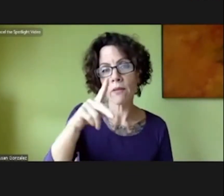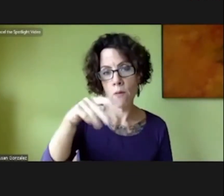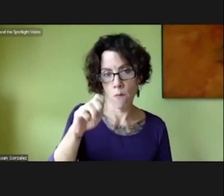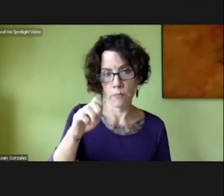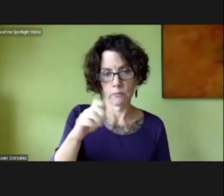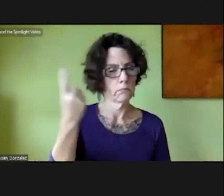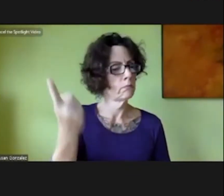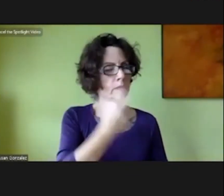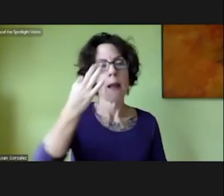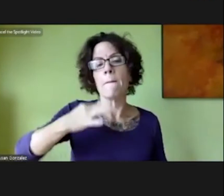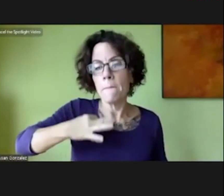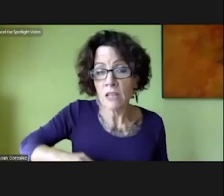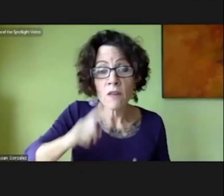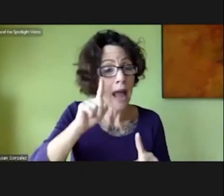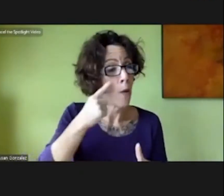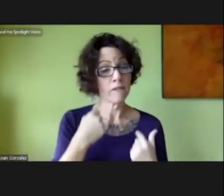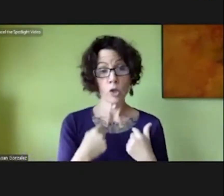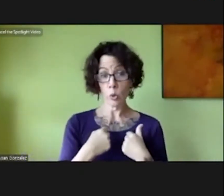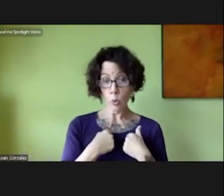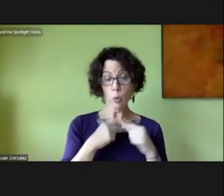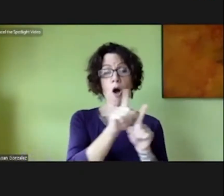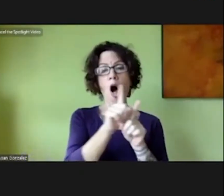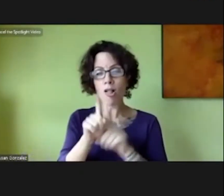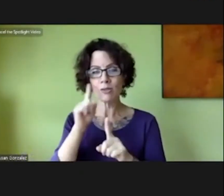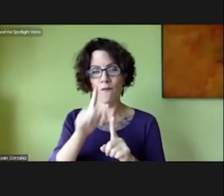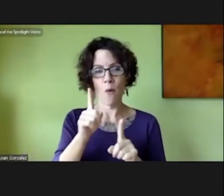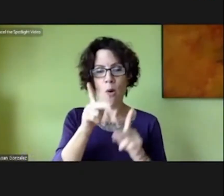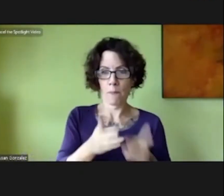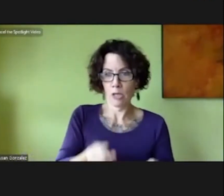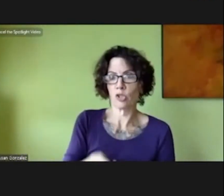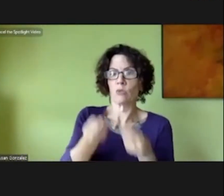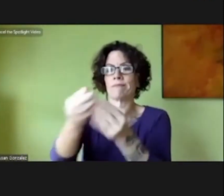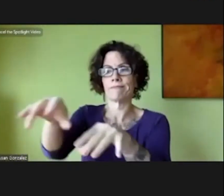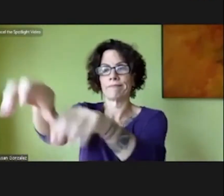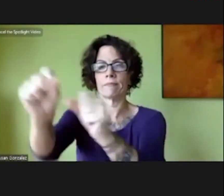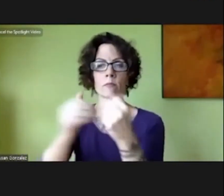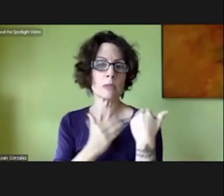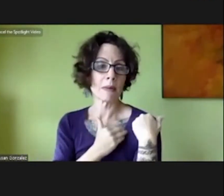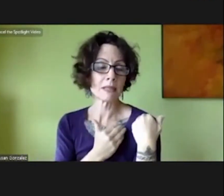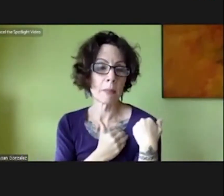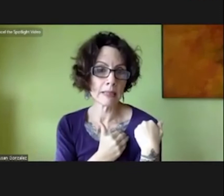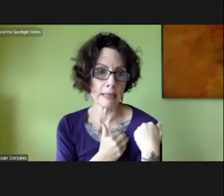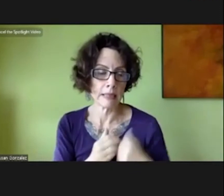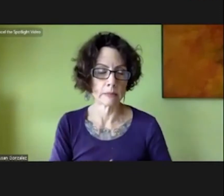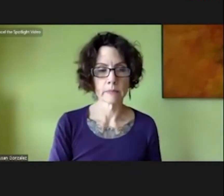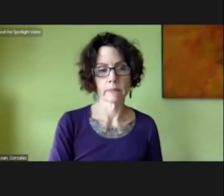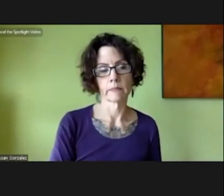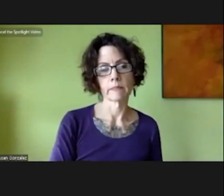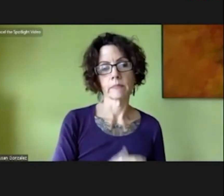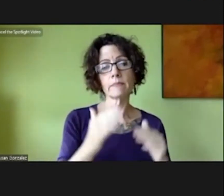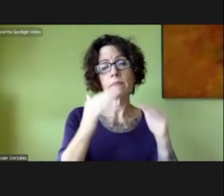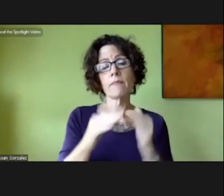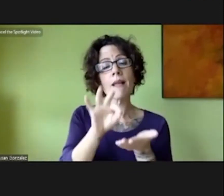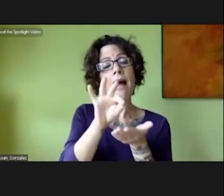final arrangements. You want to list and inventory this on the brown envelope. It is always beneficial for